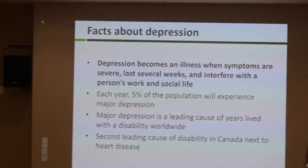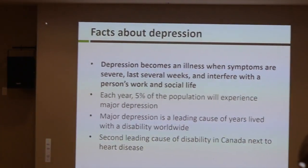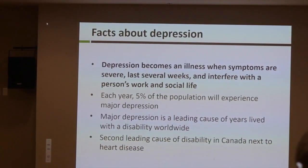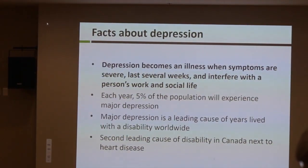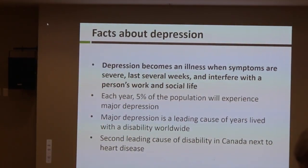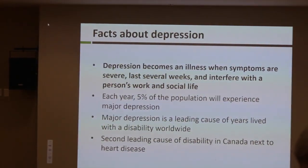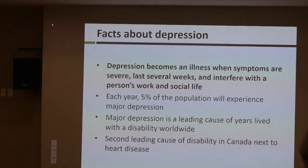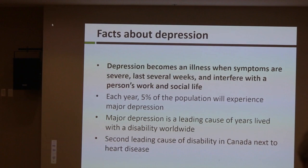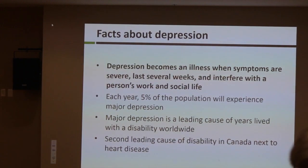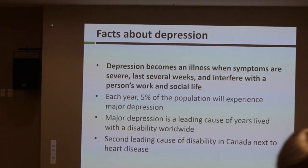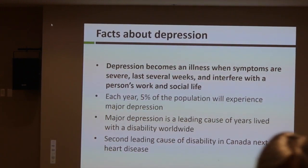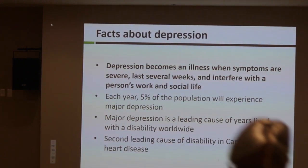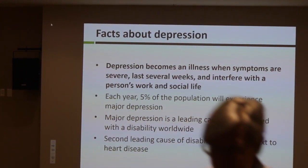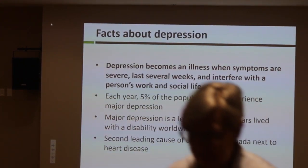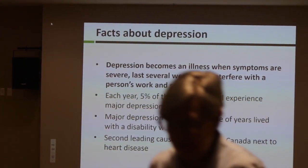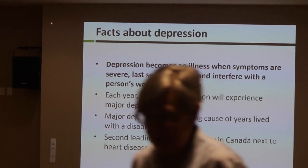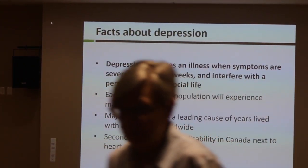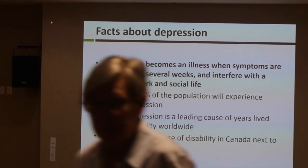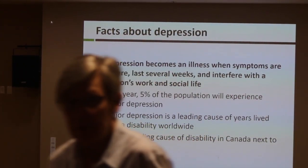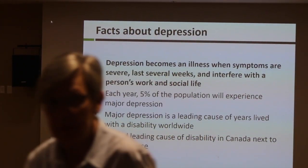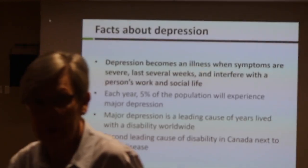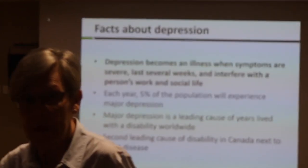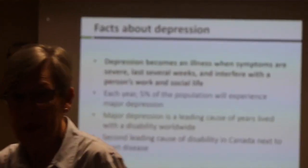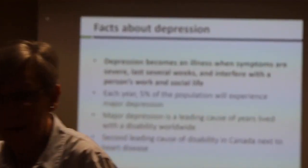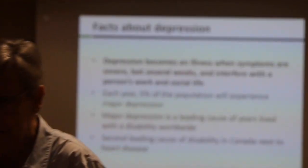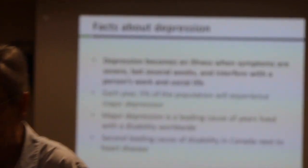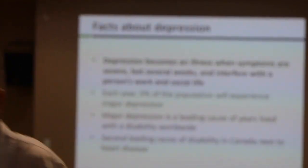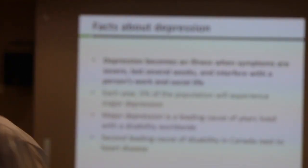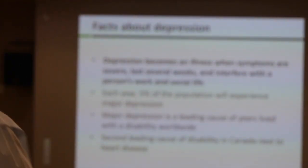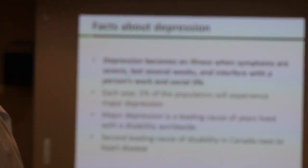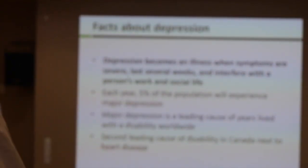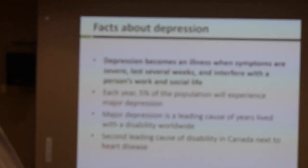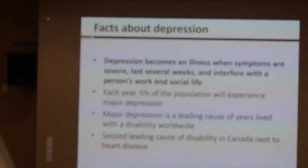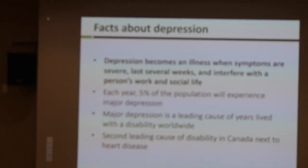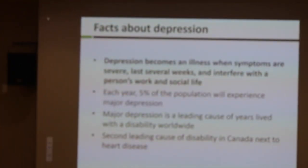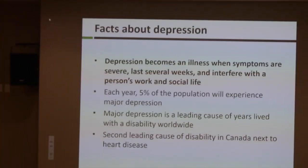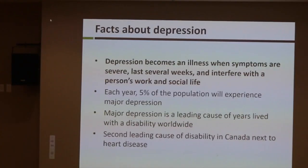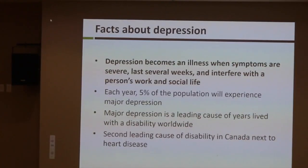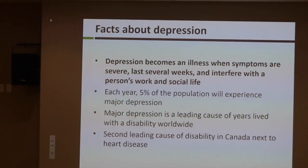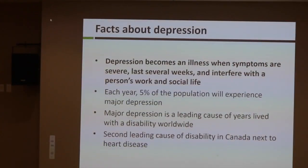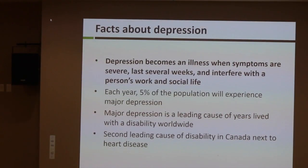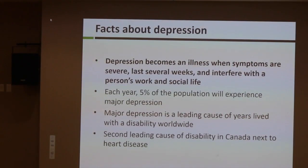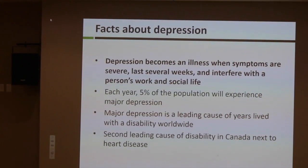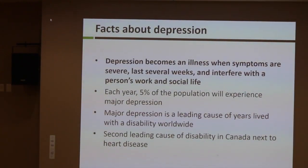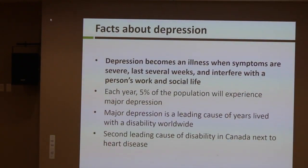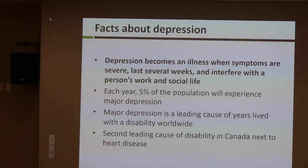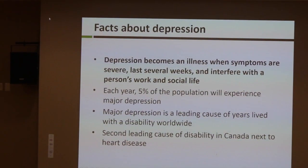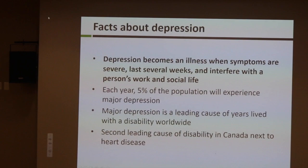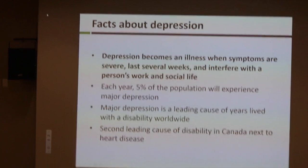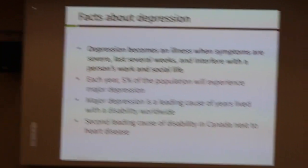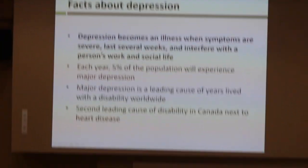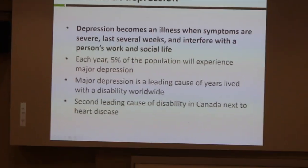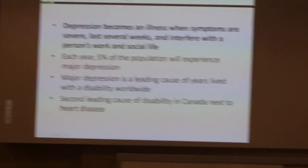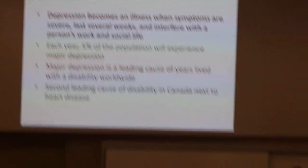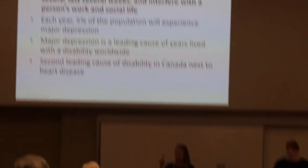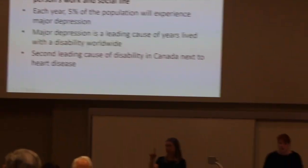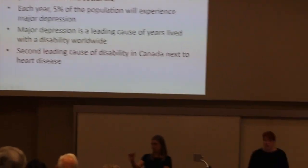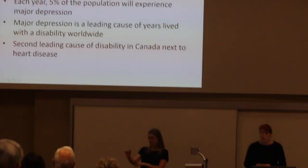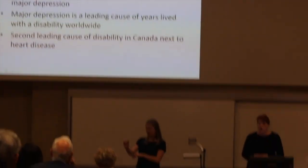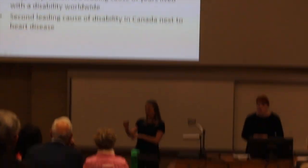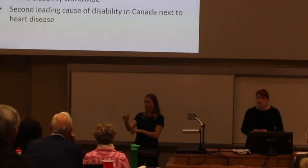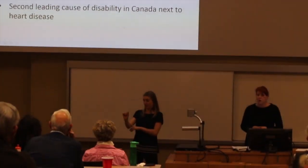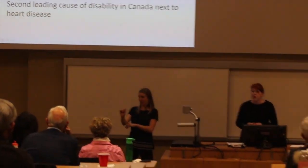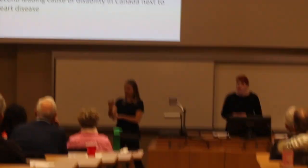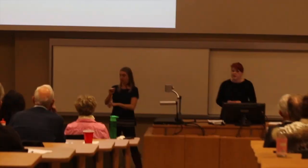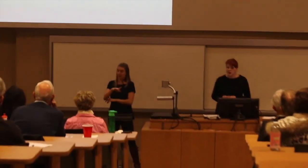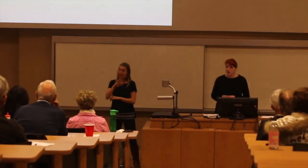will experience major depression every year, and it's one of the leading causes of disability worldwide. By the year 2020,